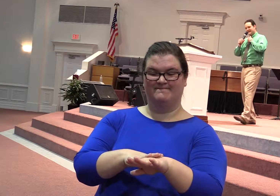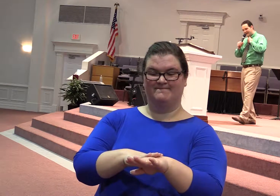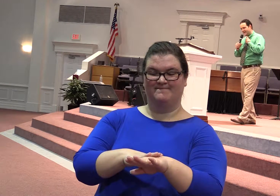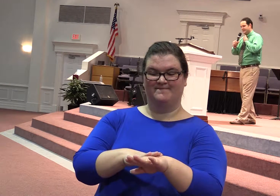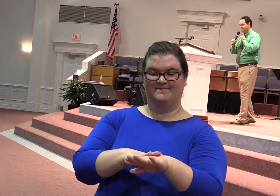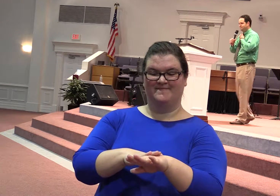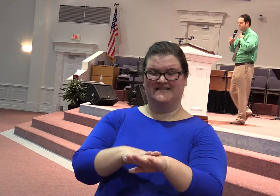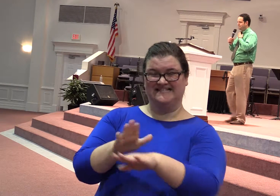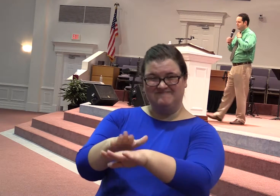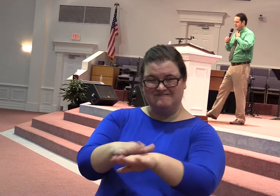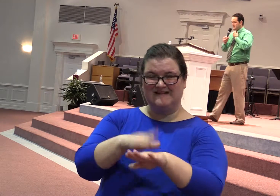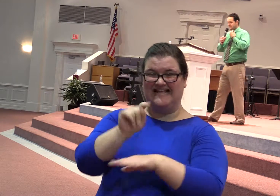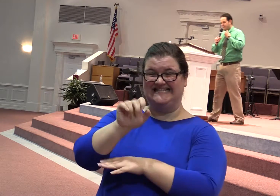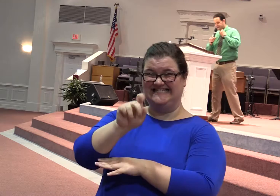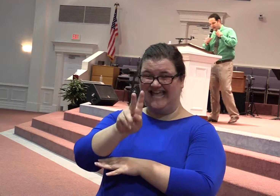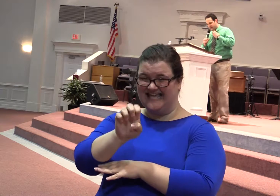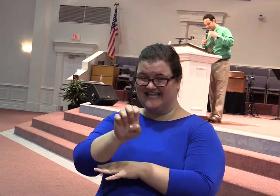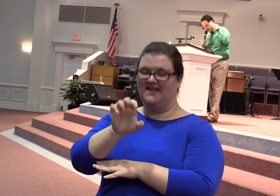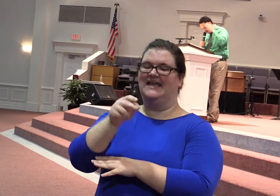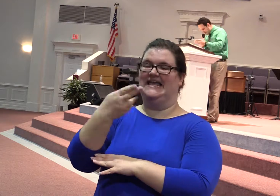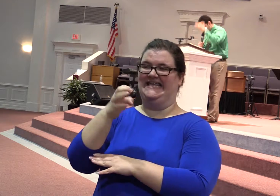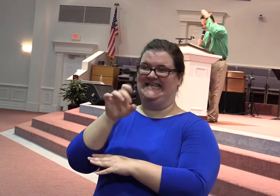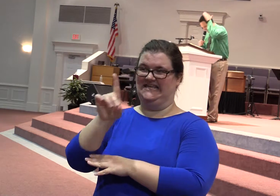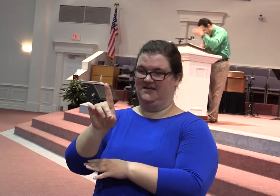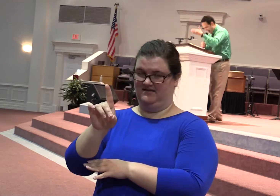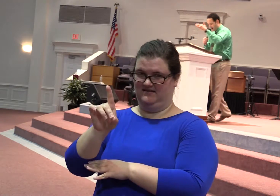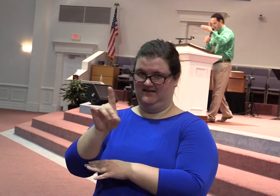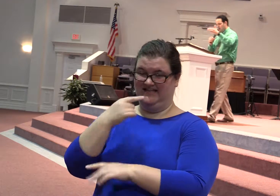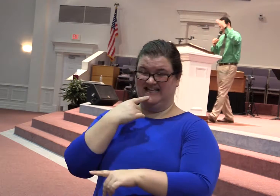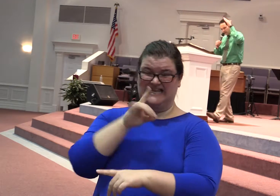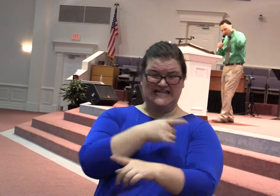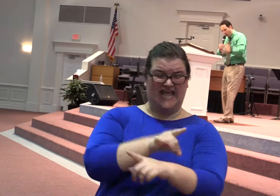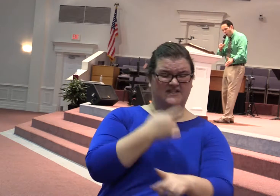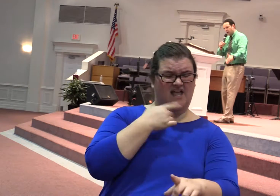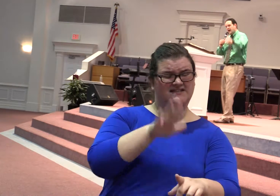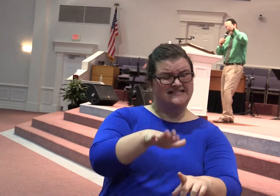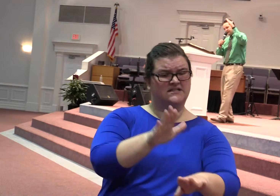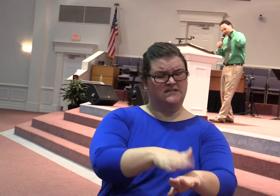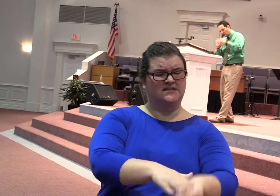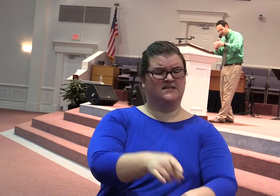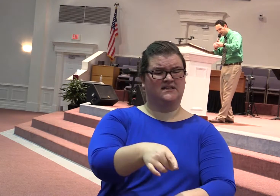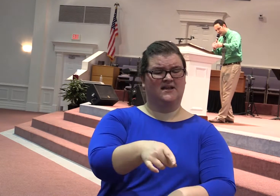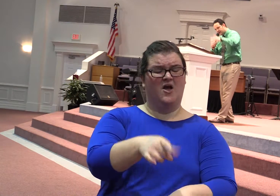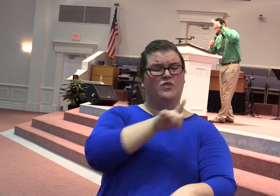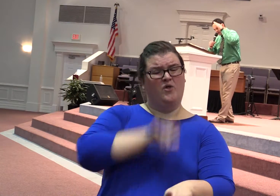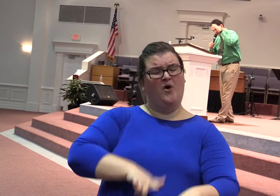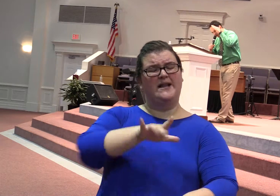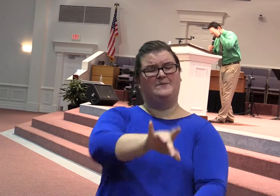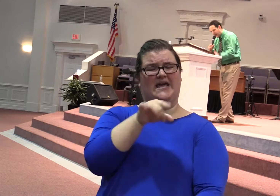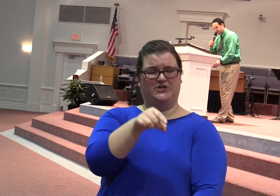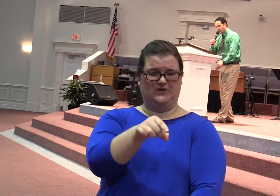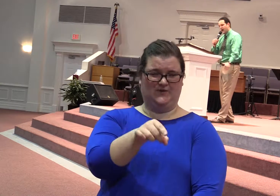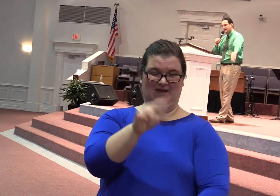Right. Take heed. David said, take heed now. For the Lord has chosen thee to